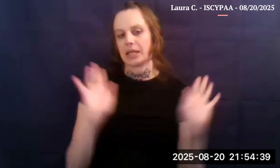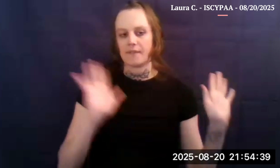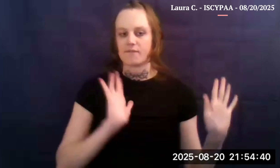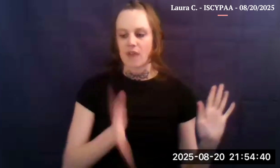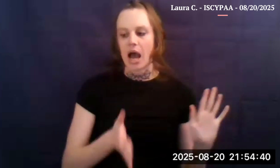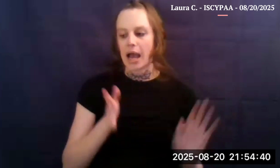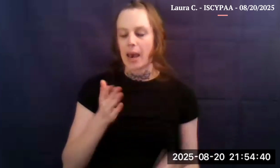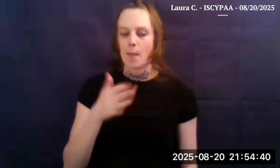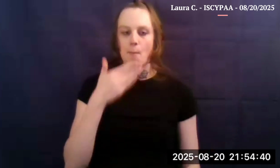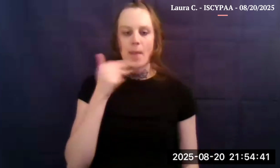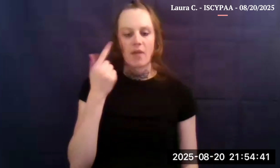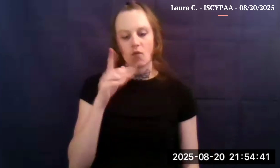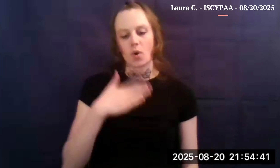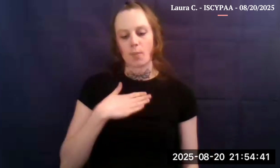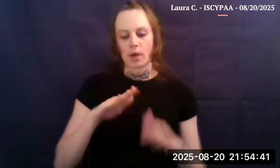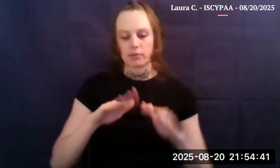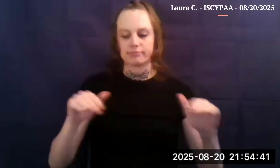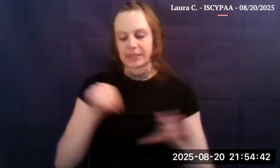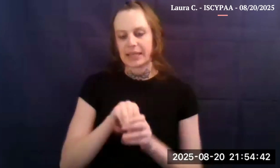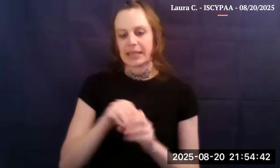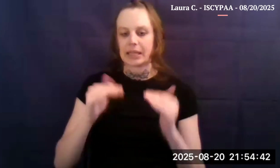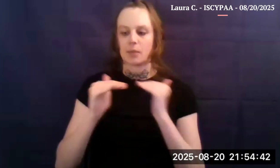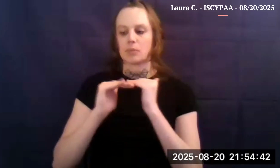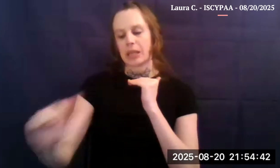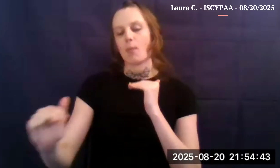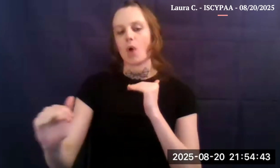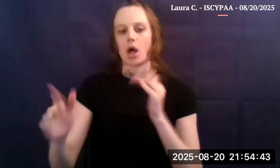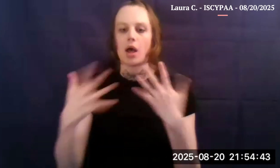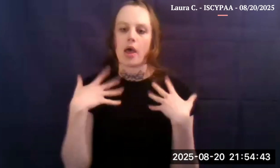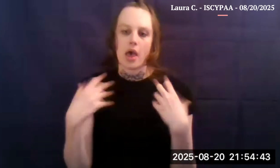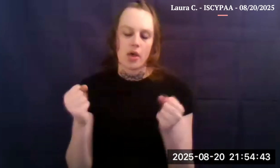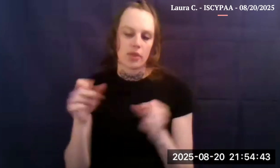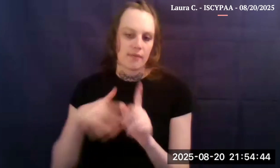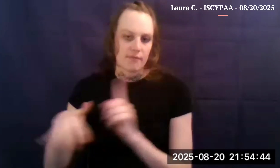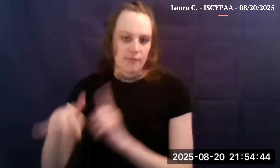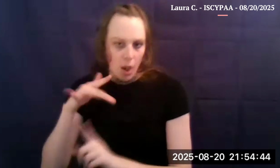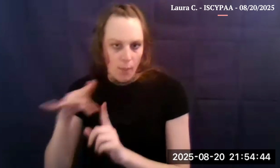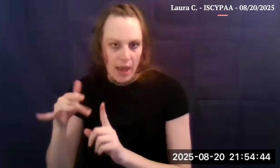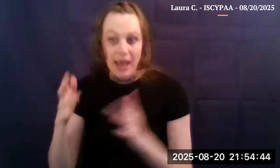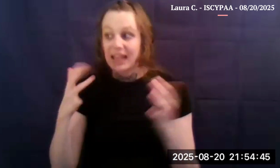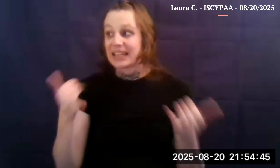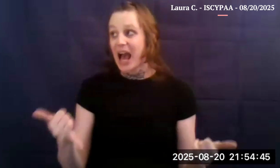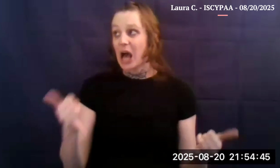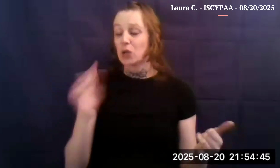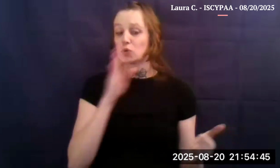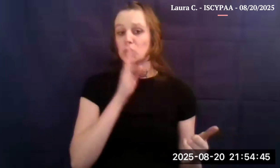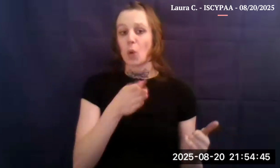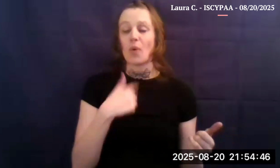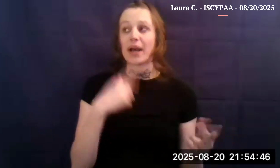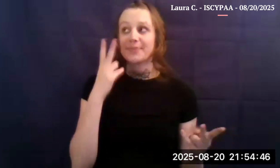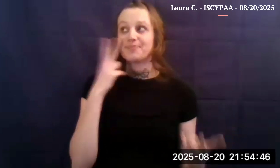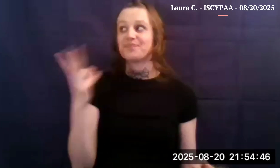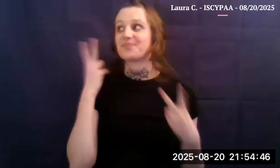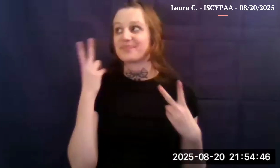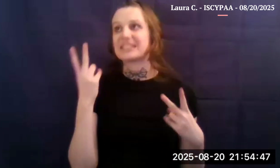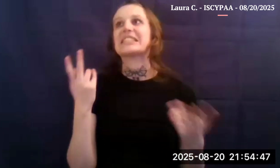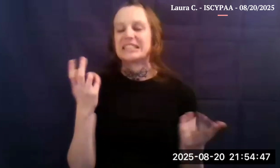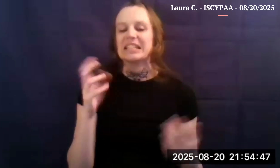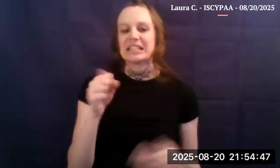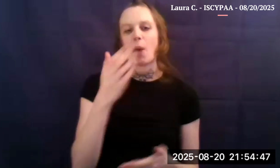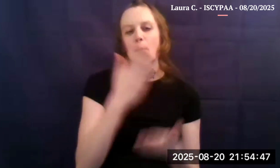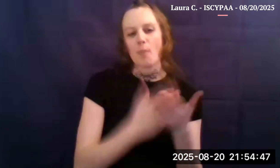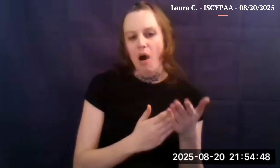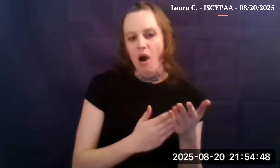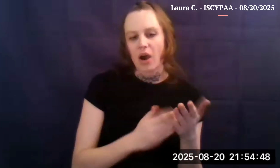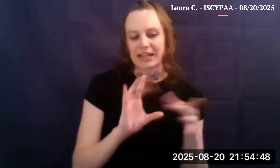environment. Now in sobriety and with the growth that I have, I look back on it and yeah, a part of it was that,